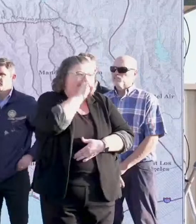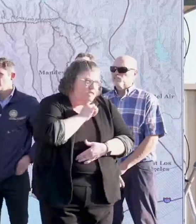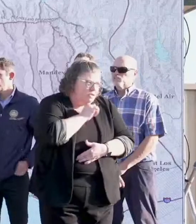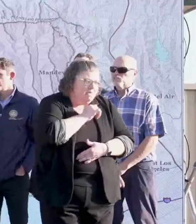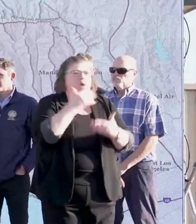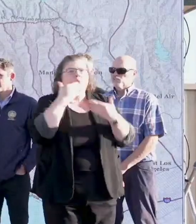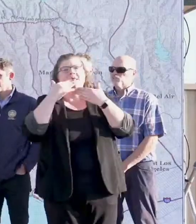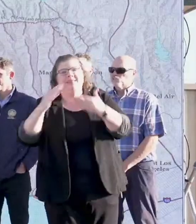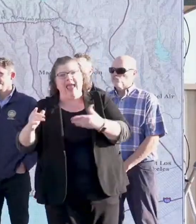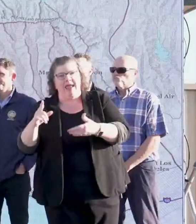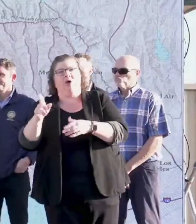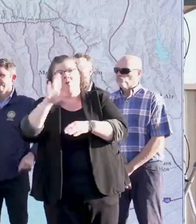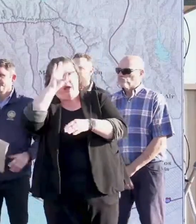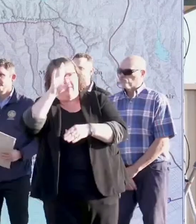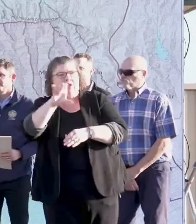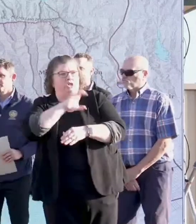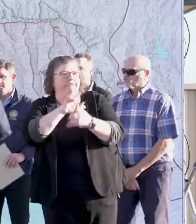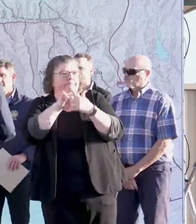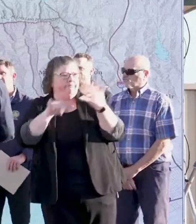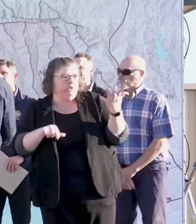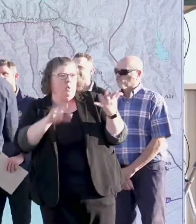responders.